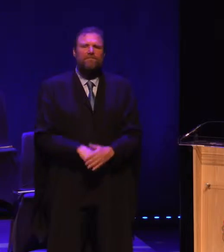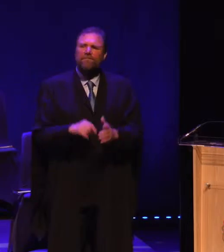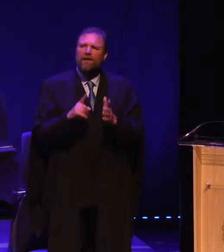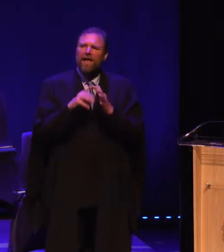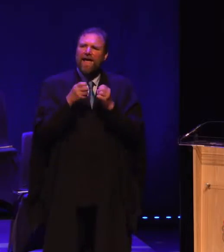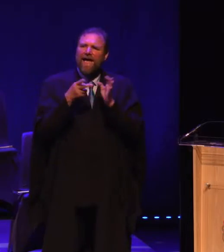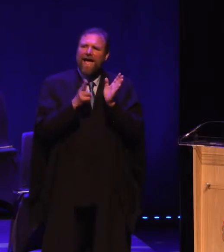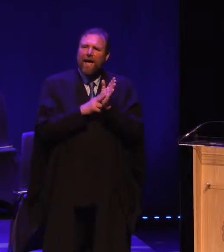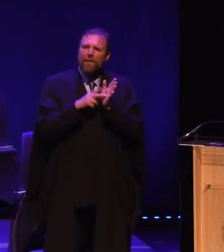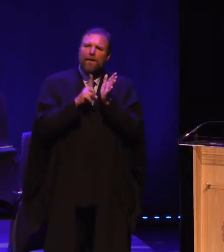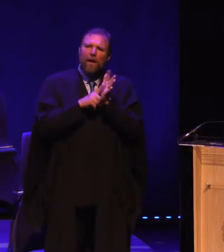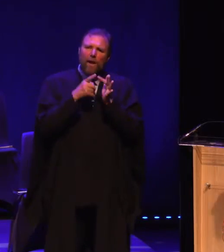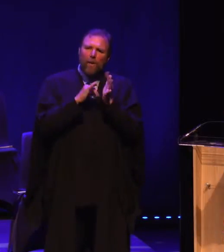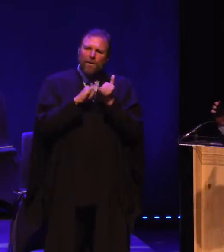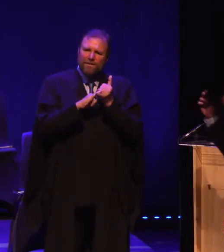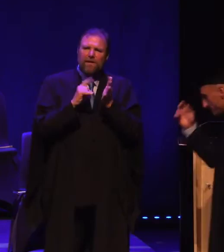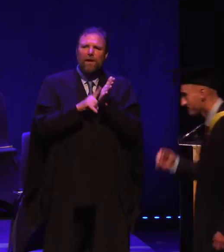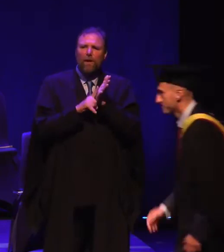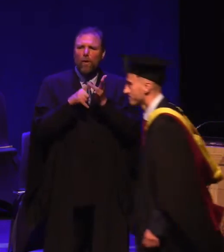Evan Lewis Lloyd.